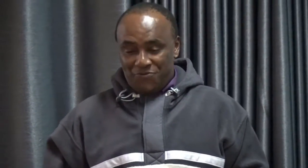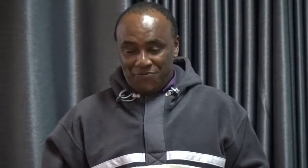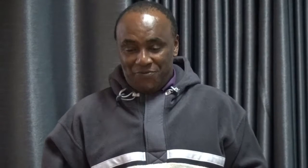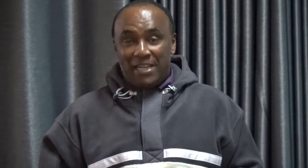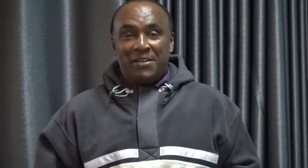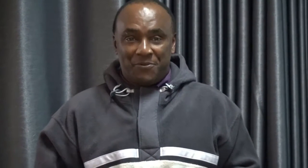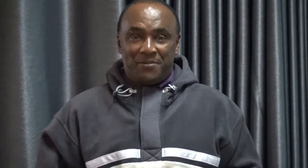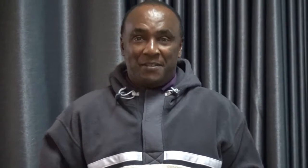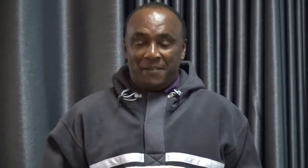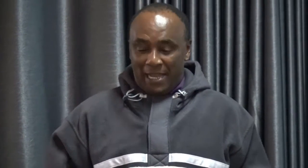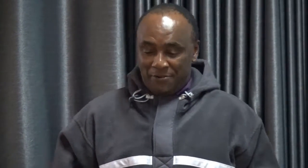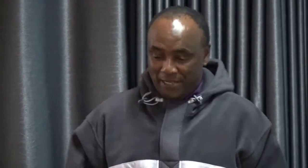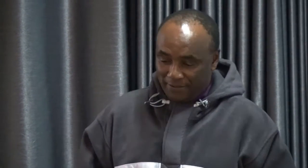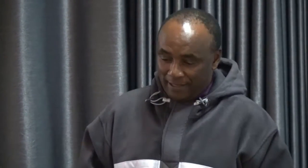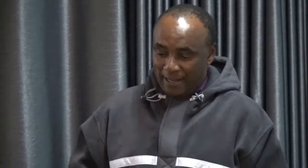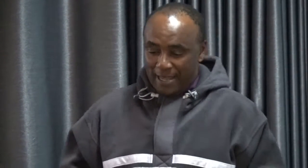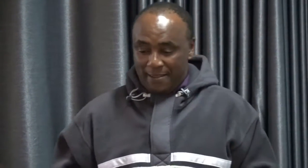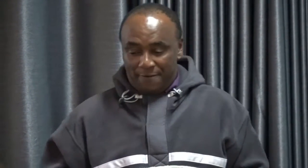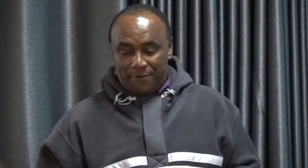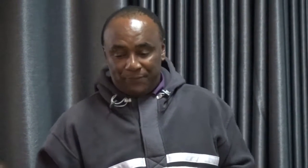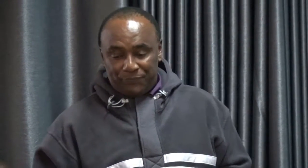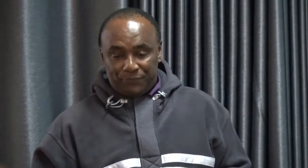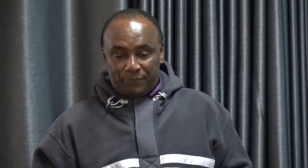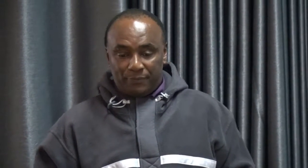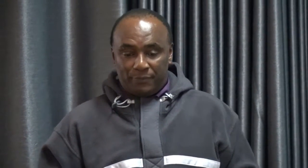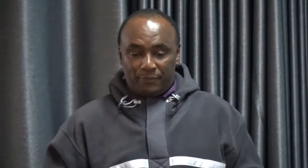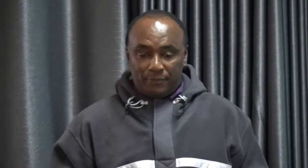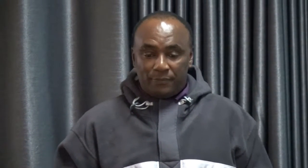to inclusive education, and therefore